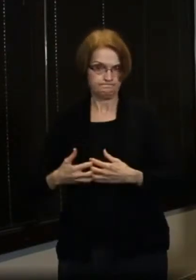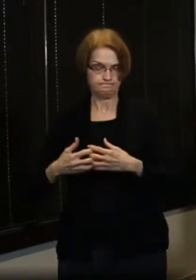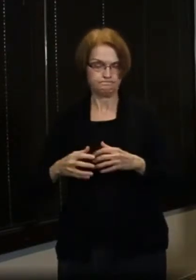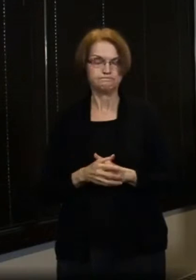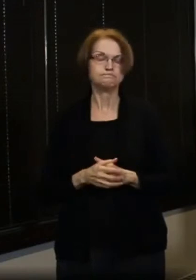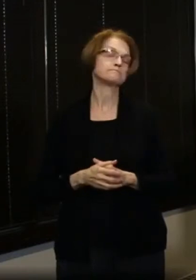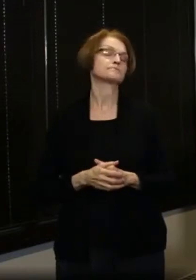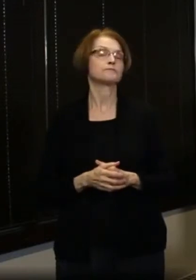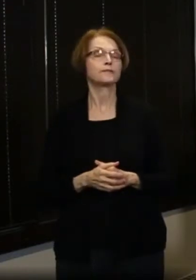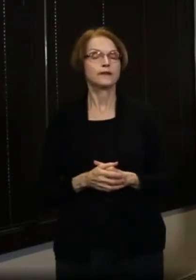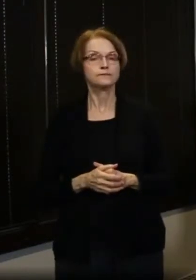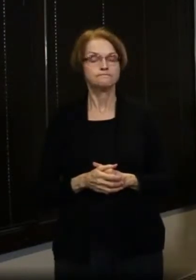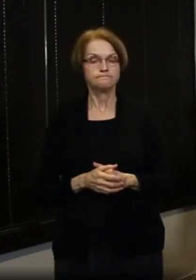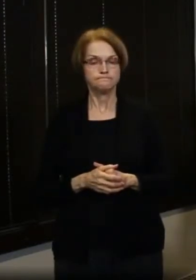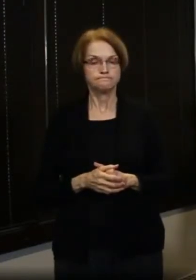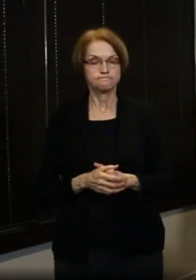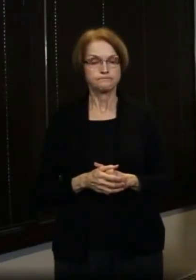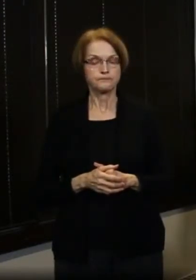ventilators today.